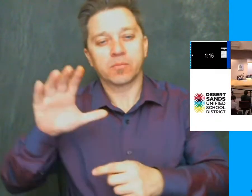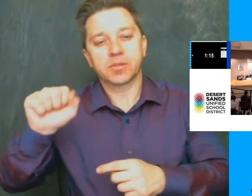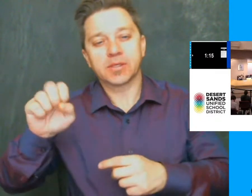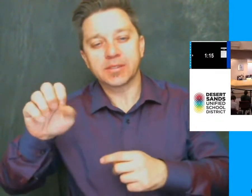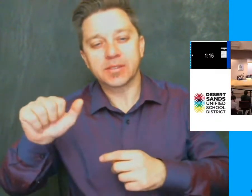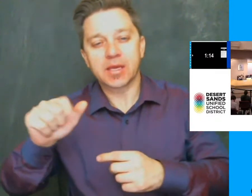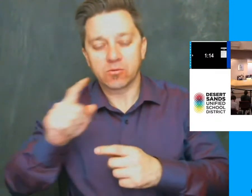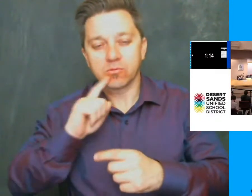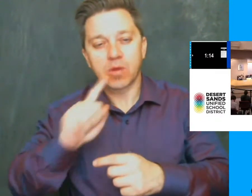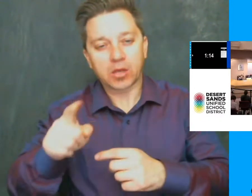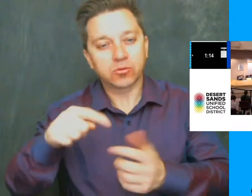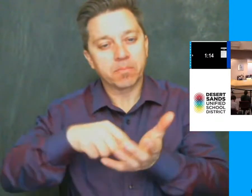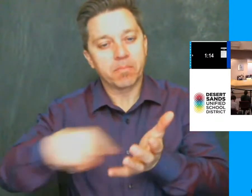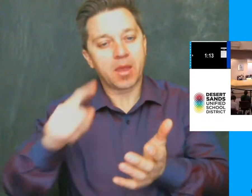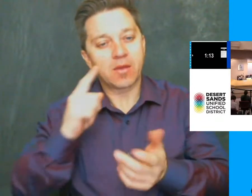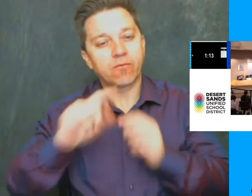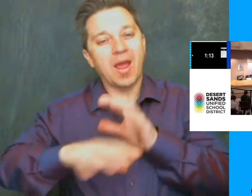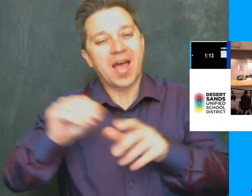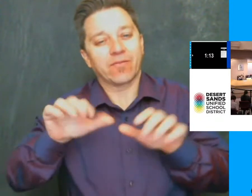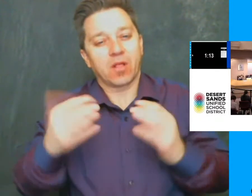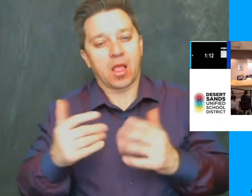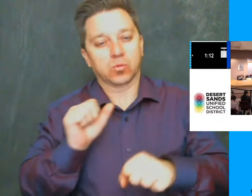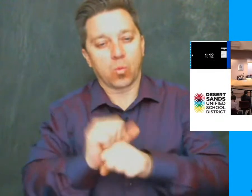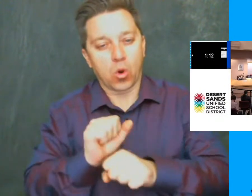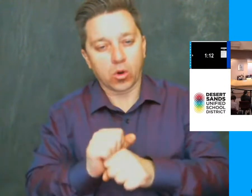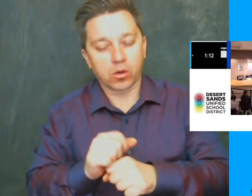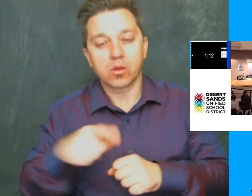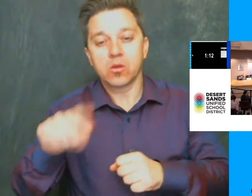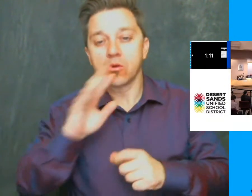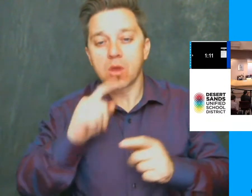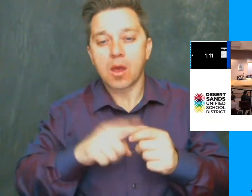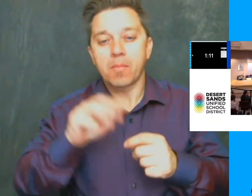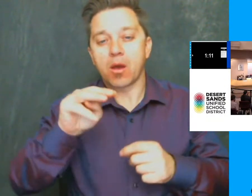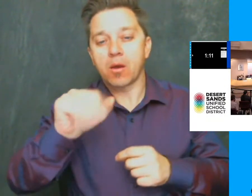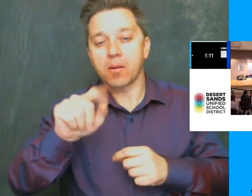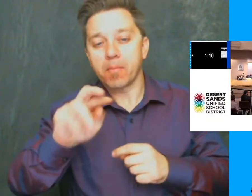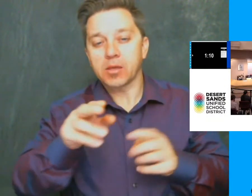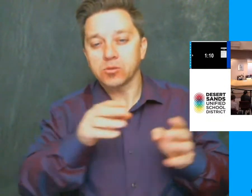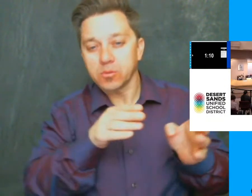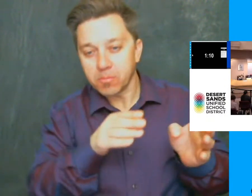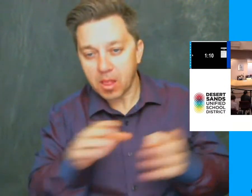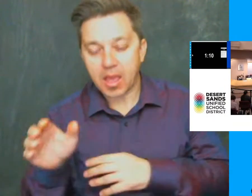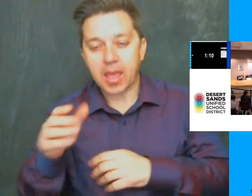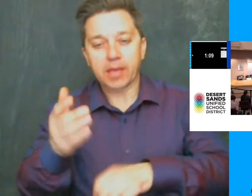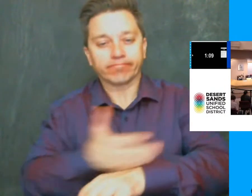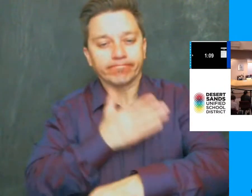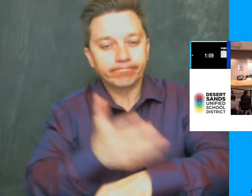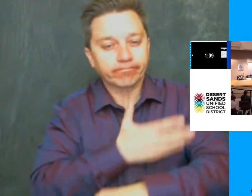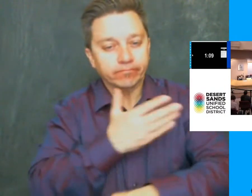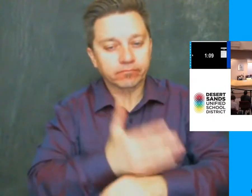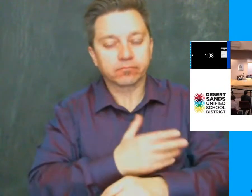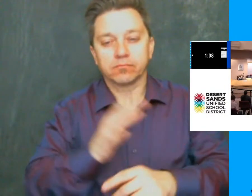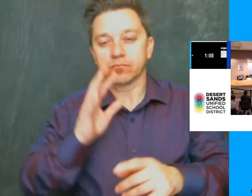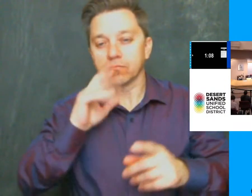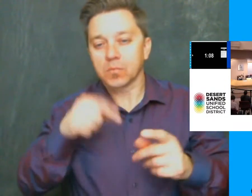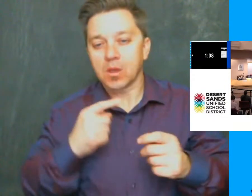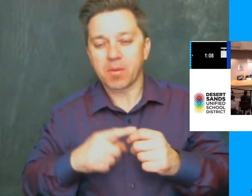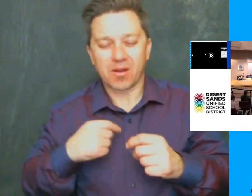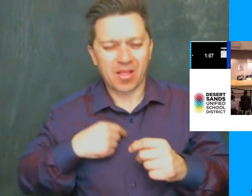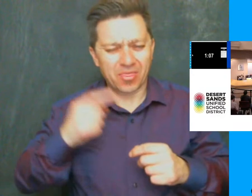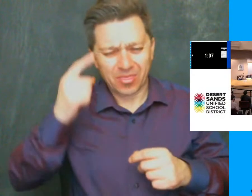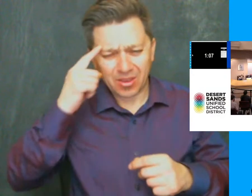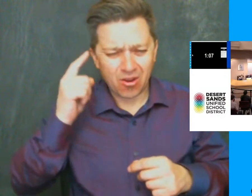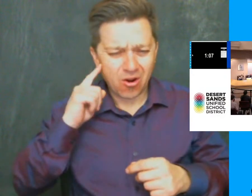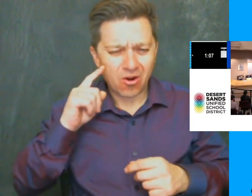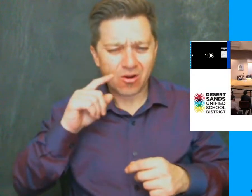their out-of-class work. You guys talked about a master plan and modernizing. We talked about, I heard, I think it was Ms.